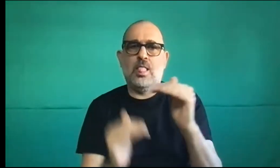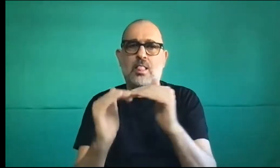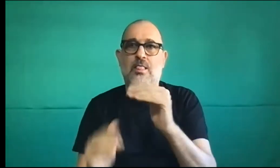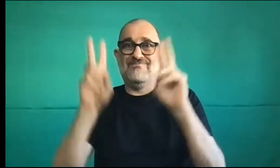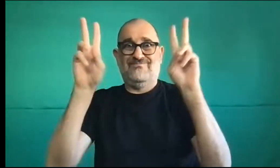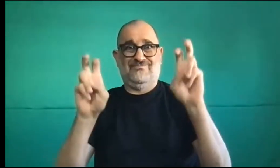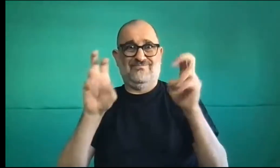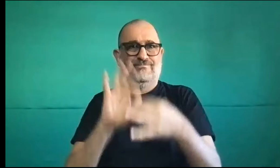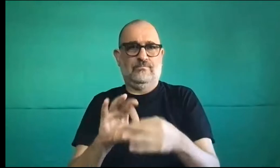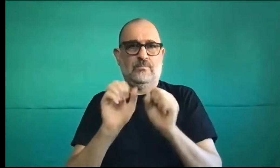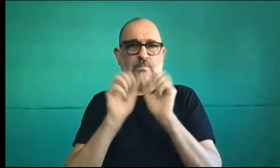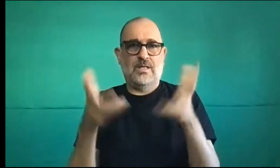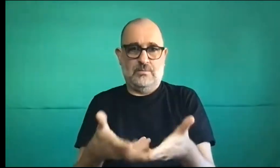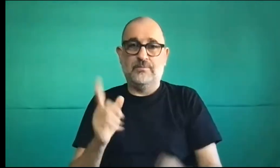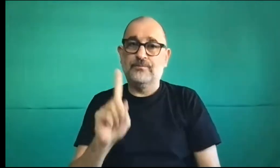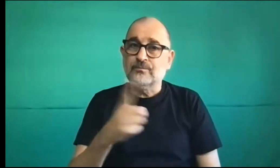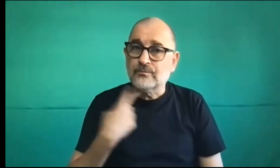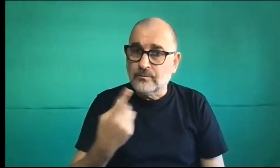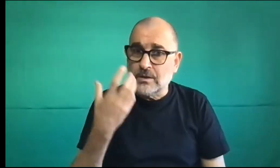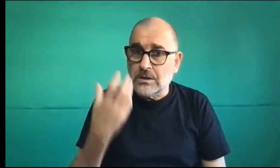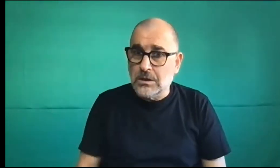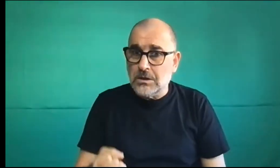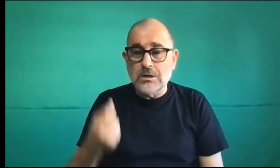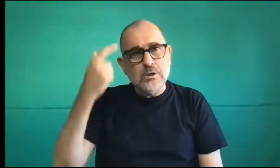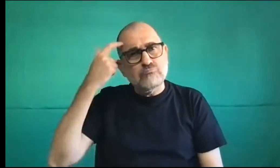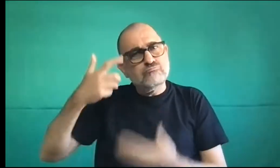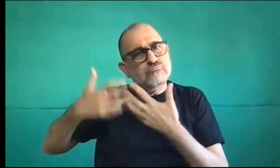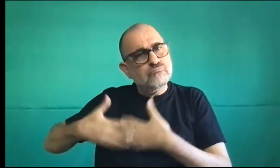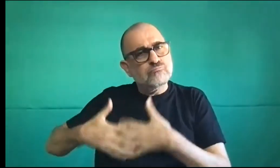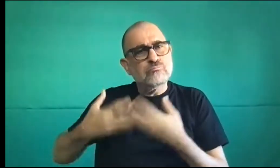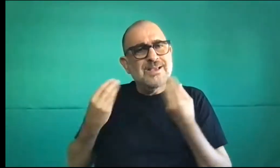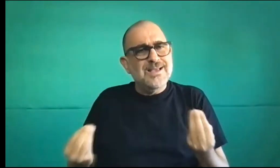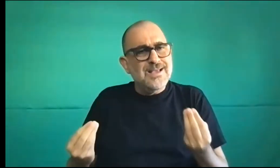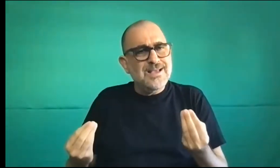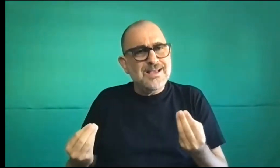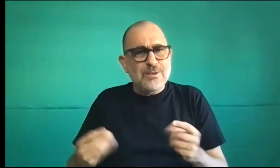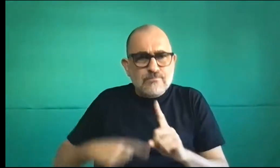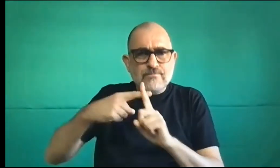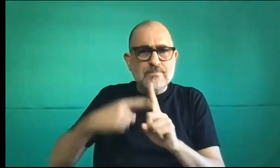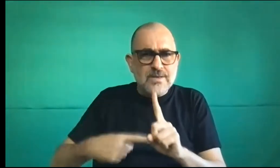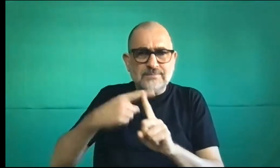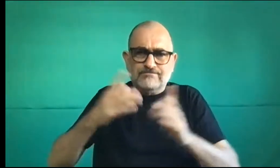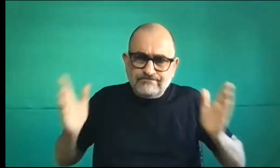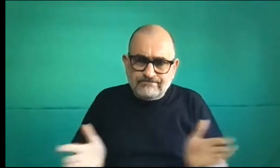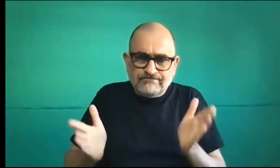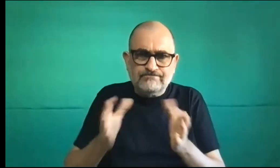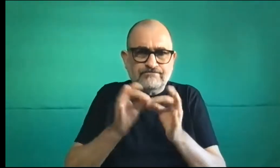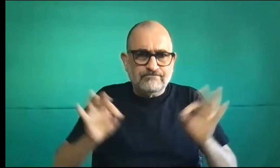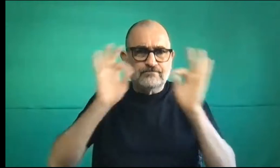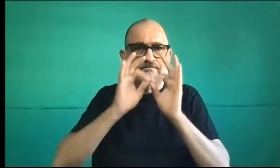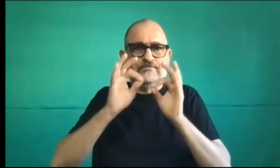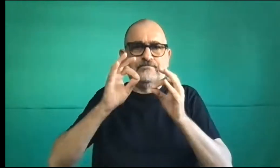differentiated approaches and specific approaches that would put on the table what the different perspectives are, as well